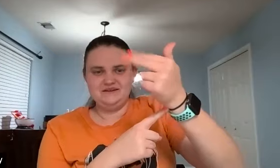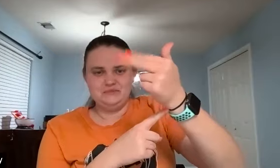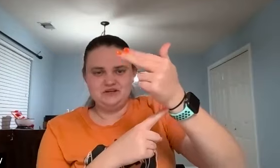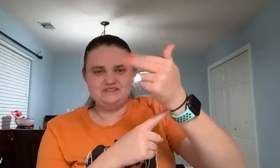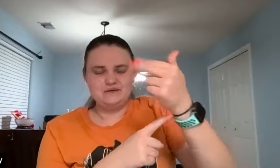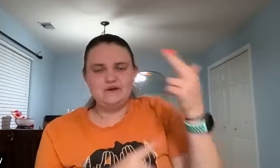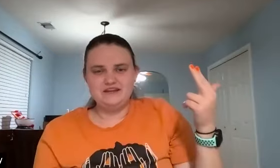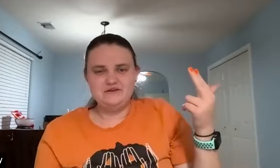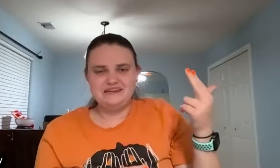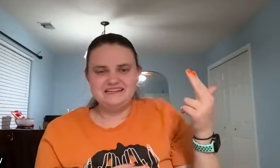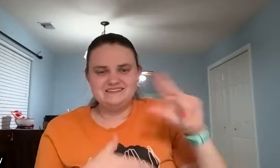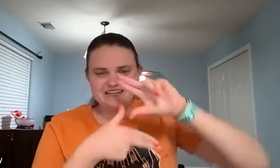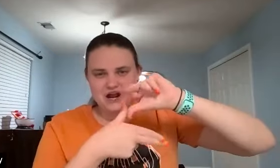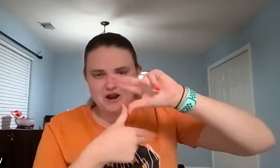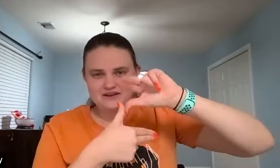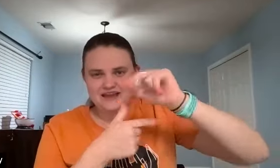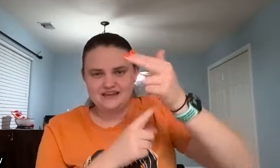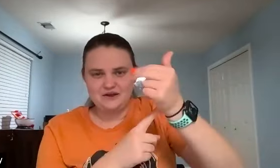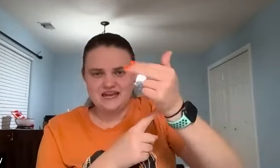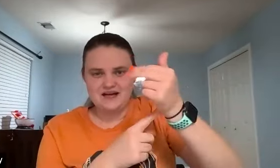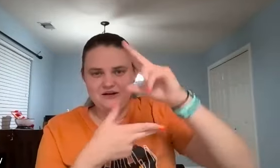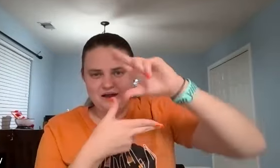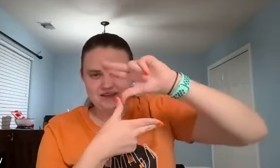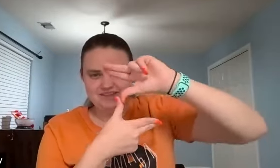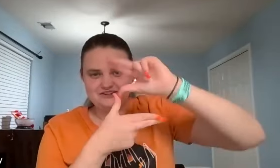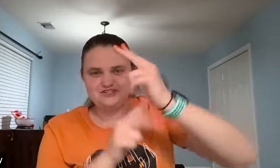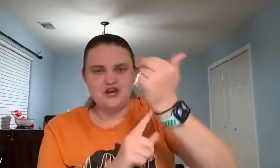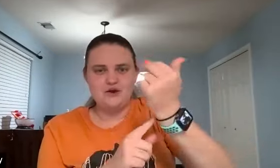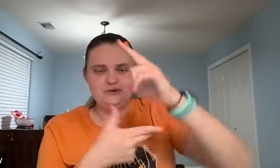But you see where you can easily get hurricane, hotel. I mean, it's so